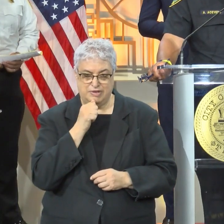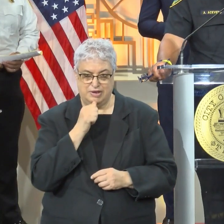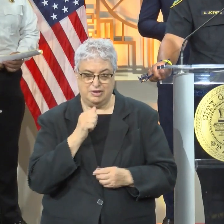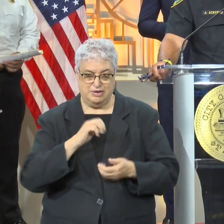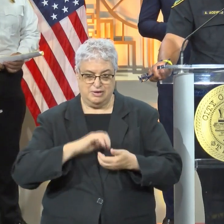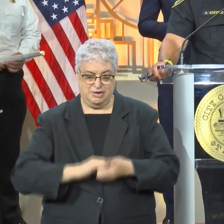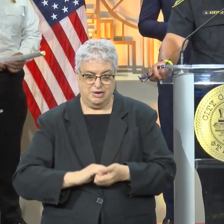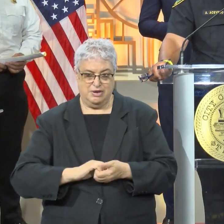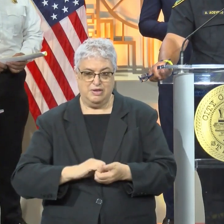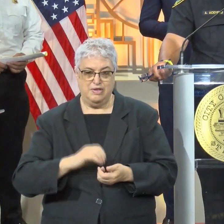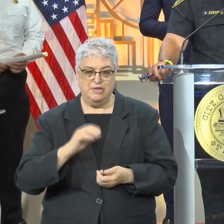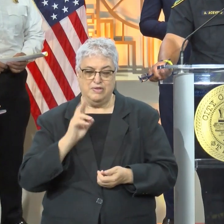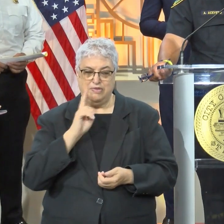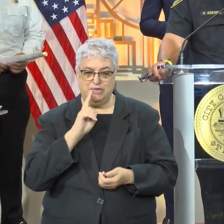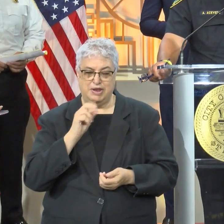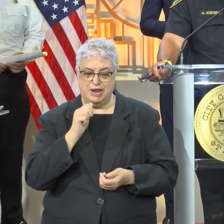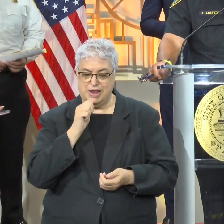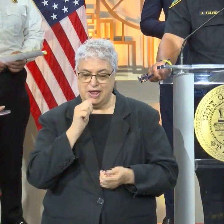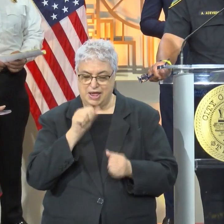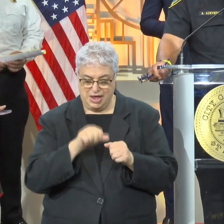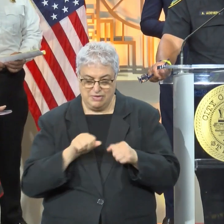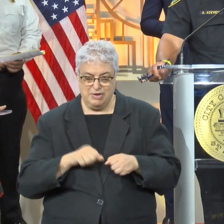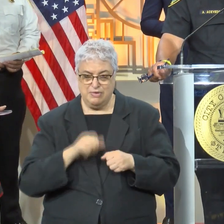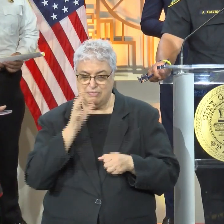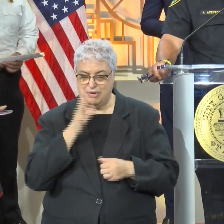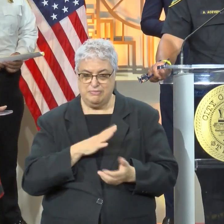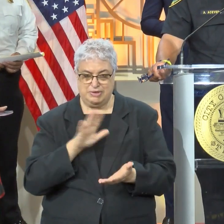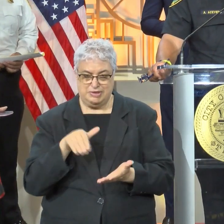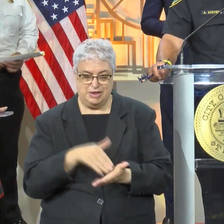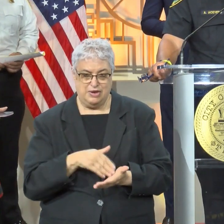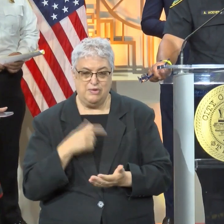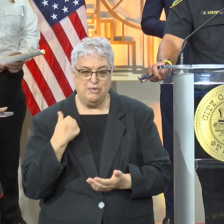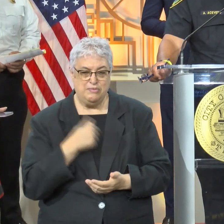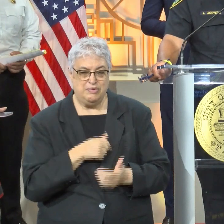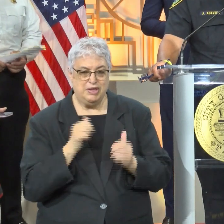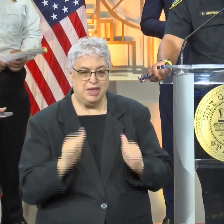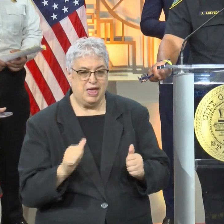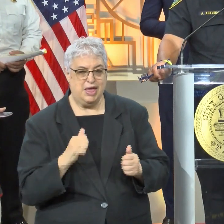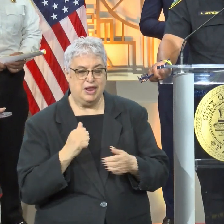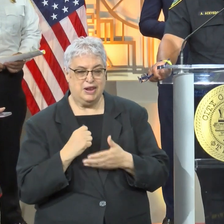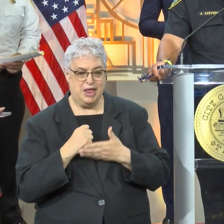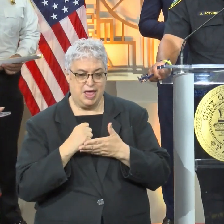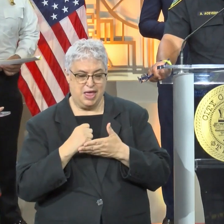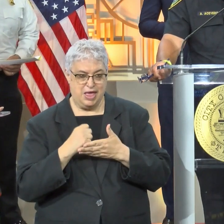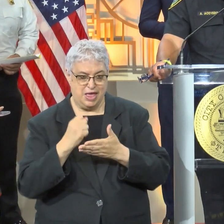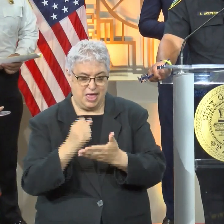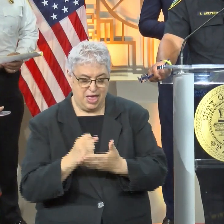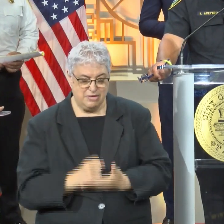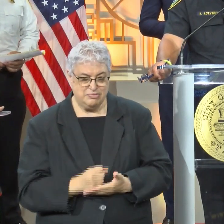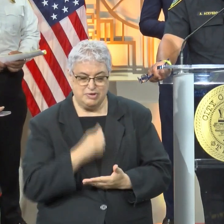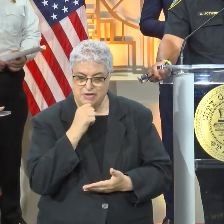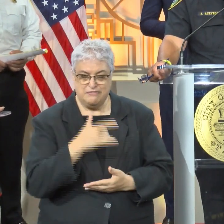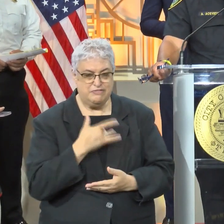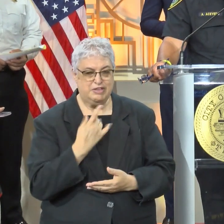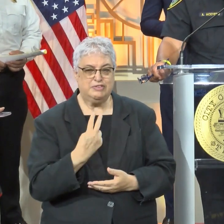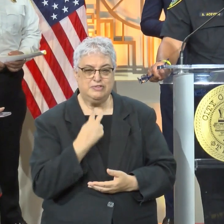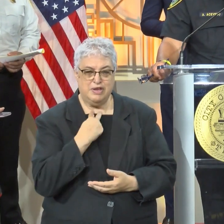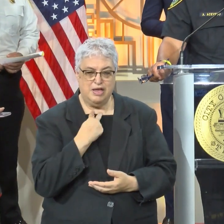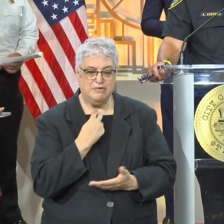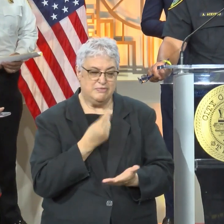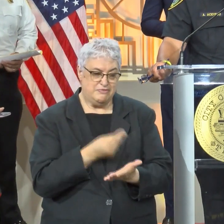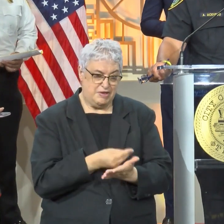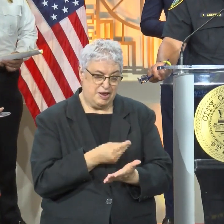with the Houston Area Women's Center and others, that we can get you help. Do not feel trapped, no matter what your